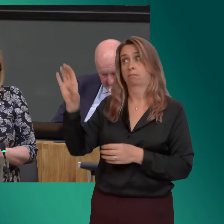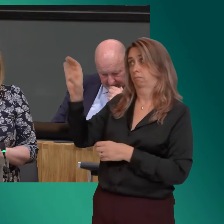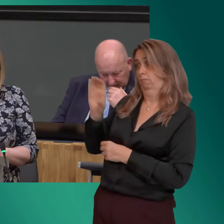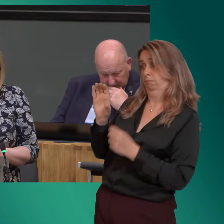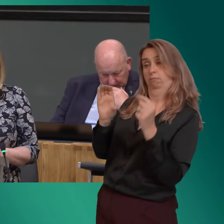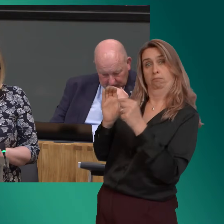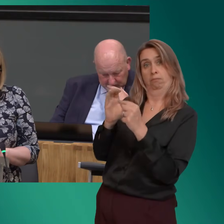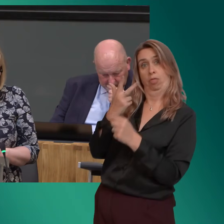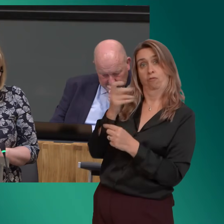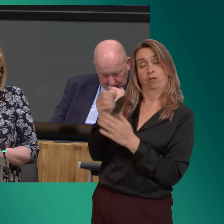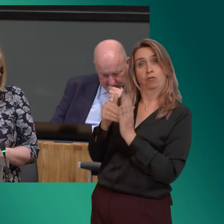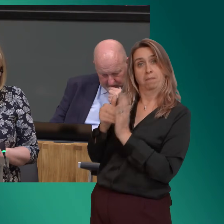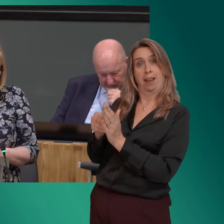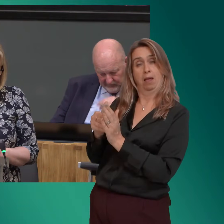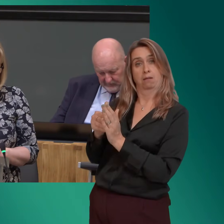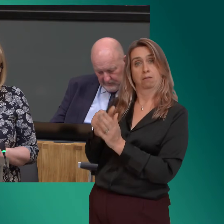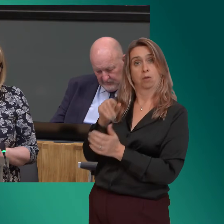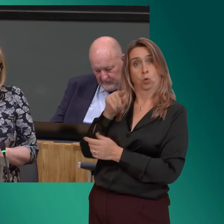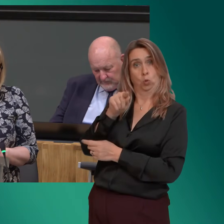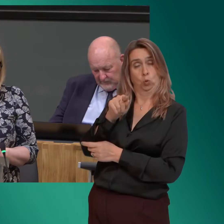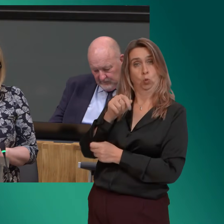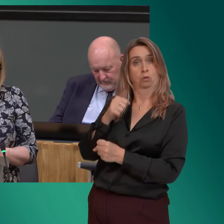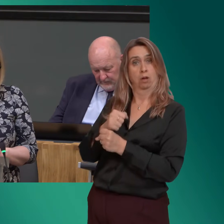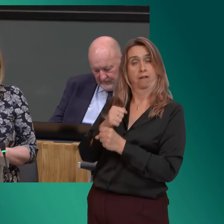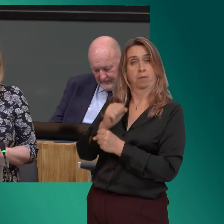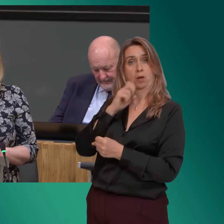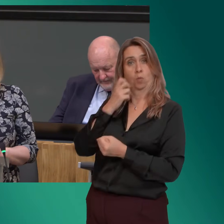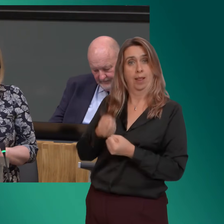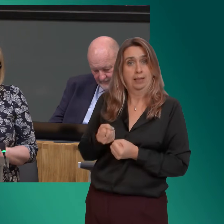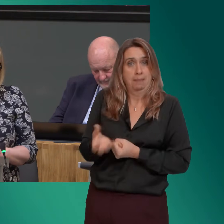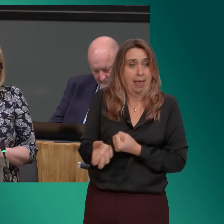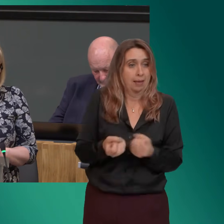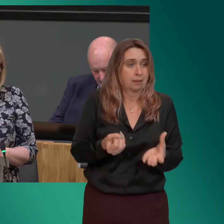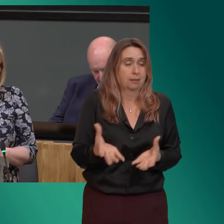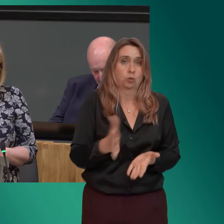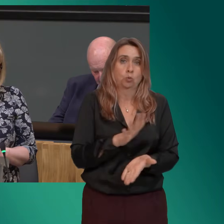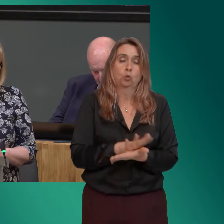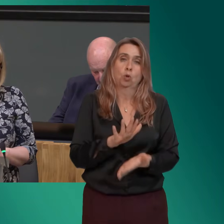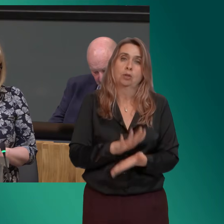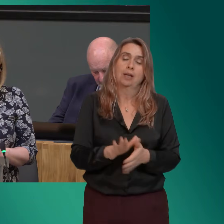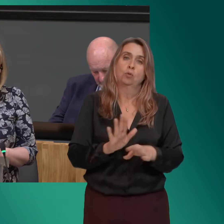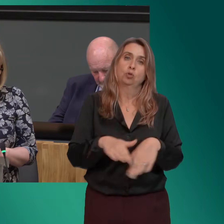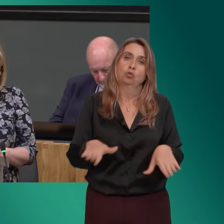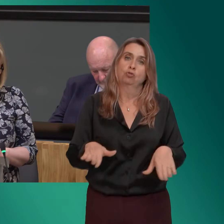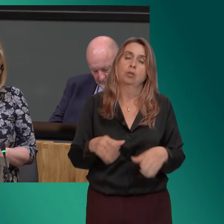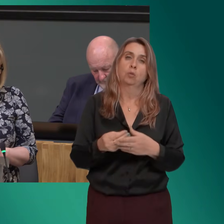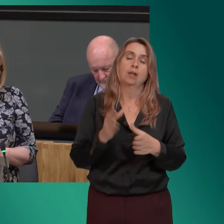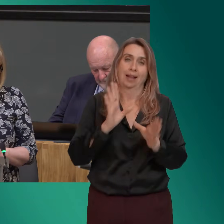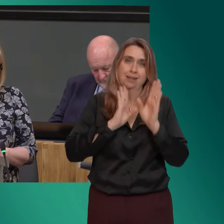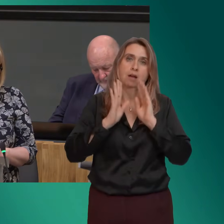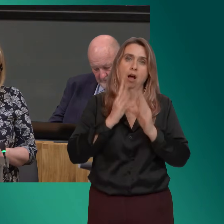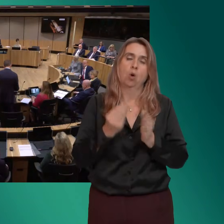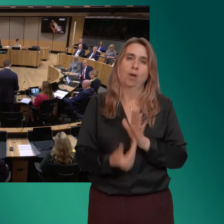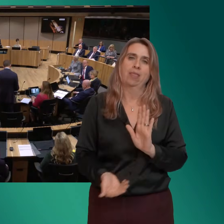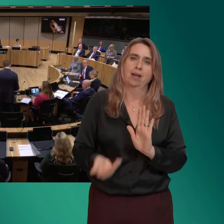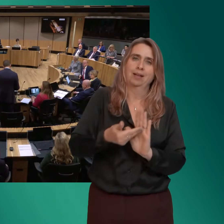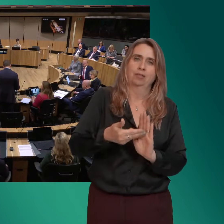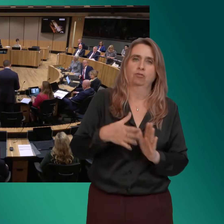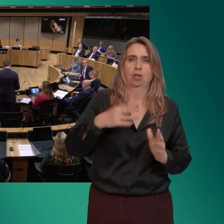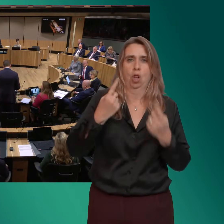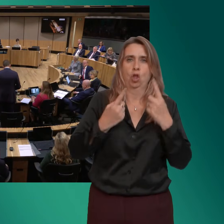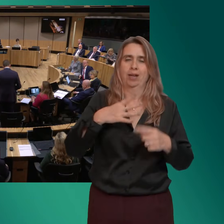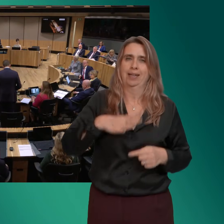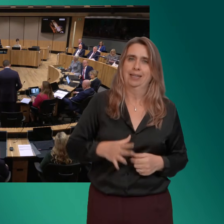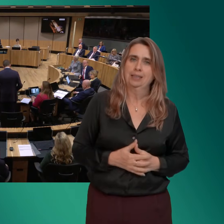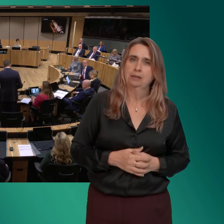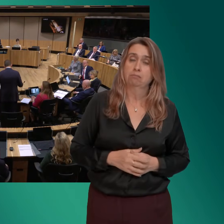£300 million is your Plaid Cymru government going to spend addressing the needs of children and young people with additional learning needs?